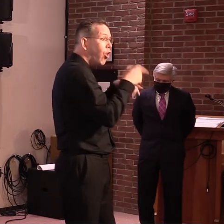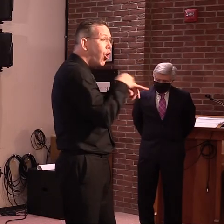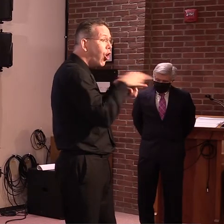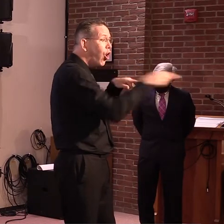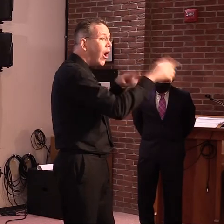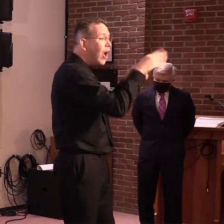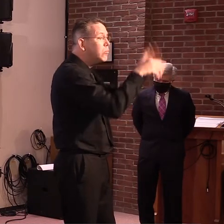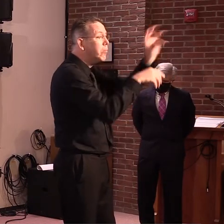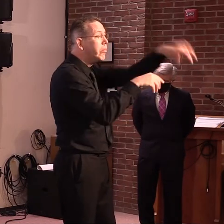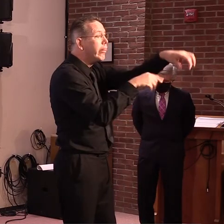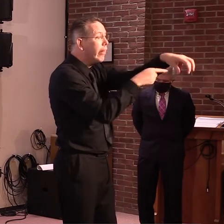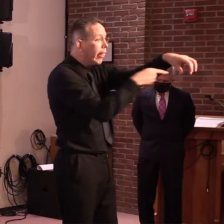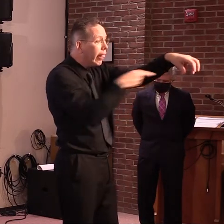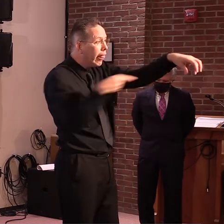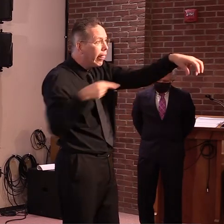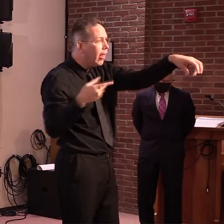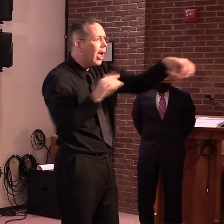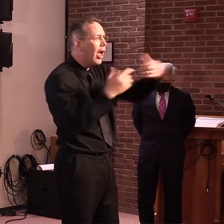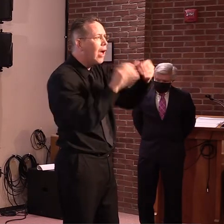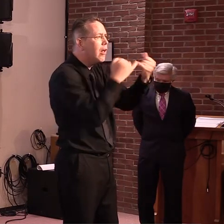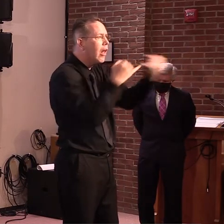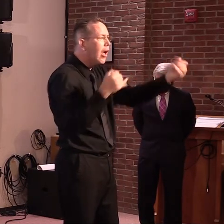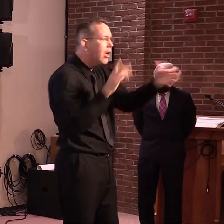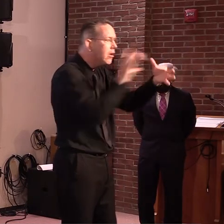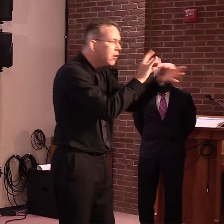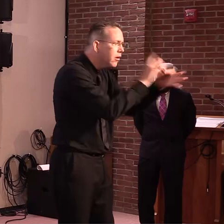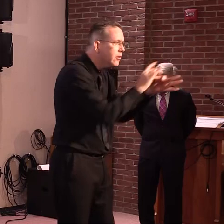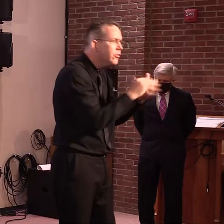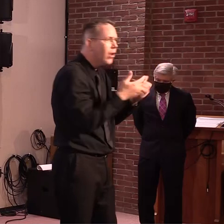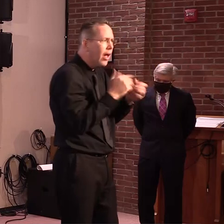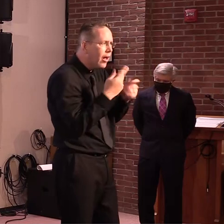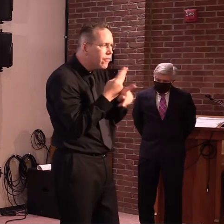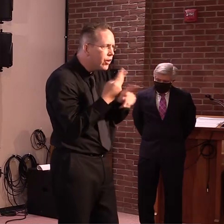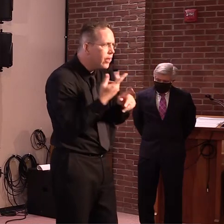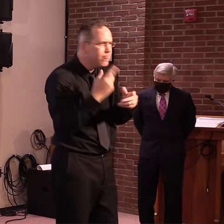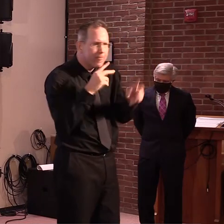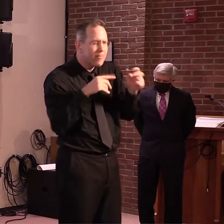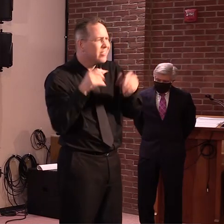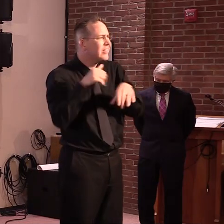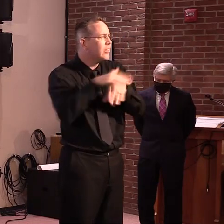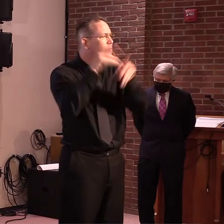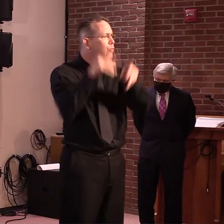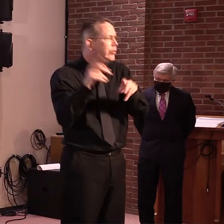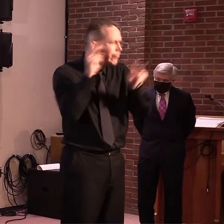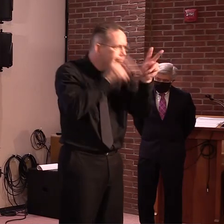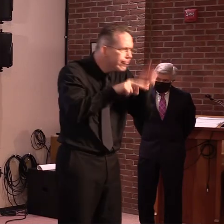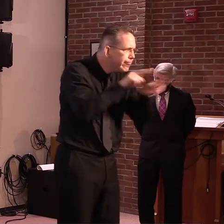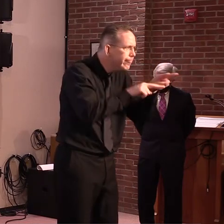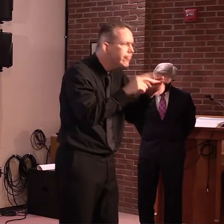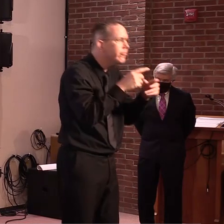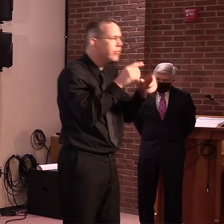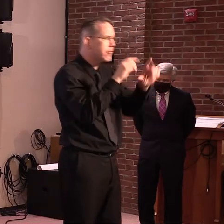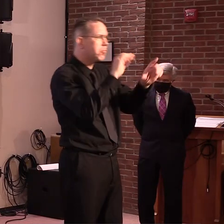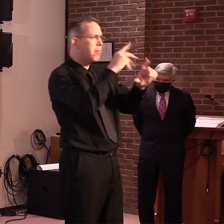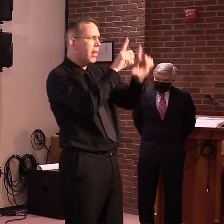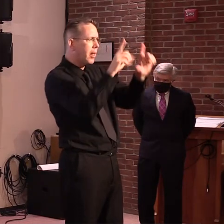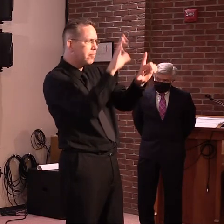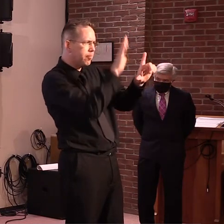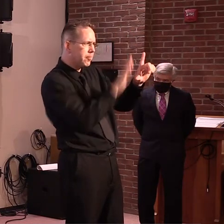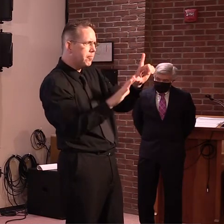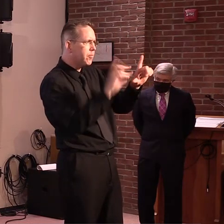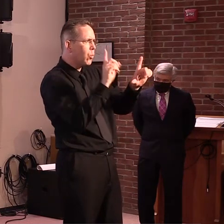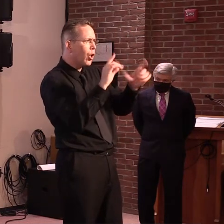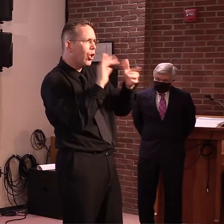their ability to map out where people have access and so forth. The other issue we're working on is it's also a function of once you